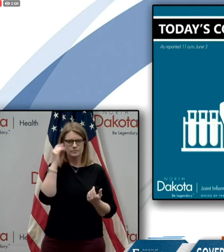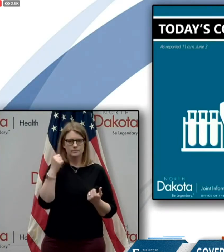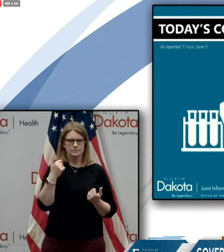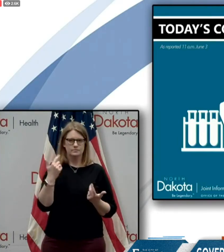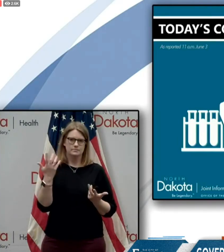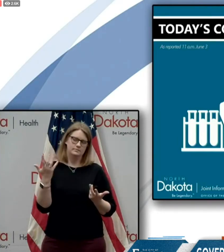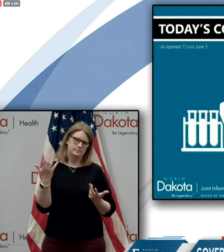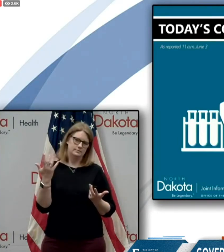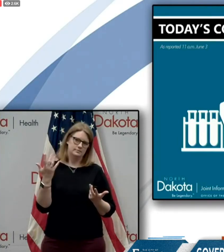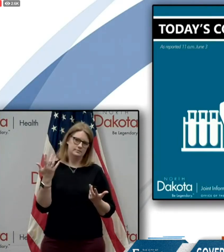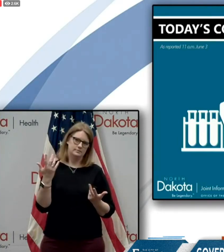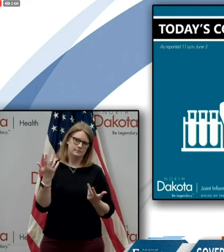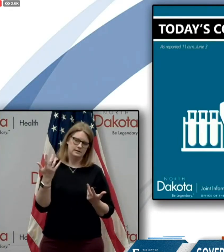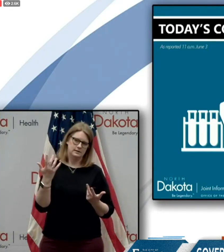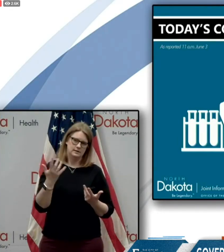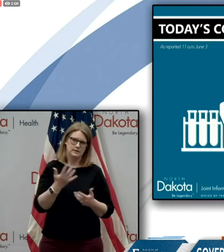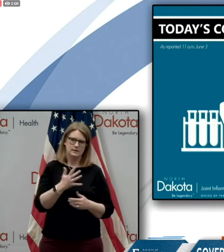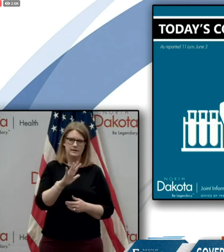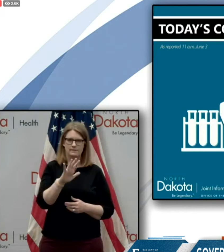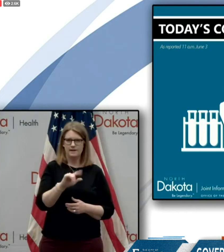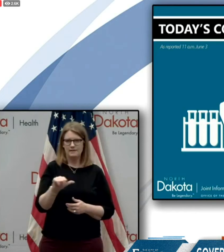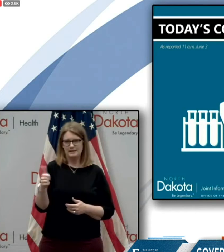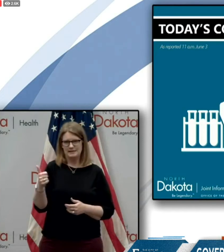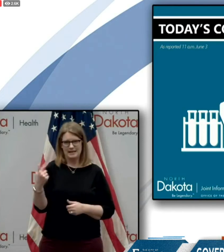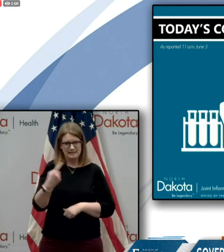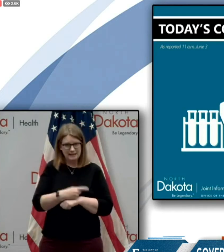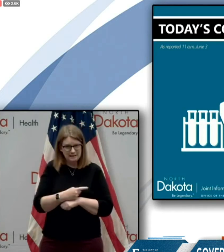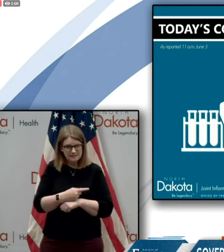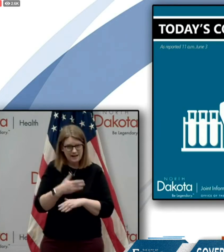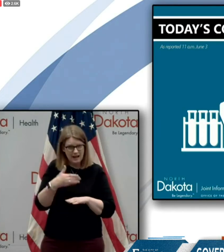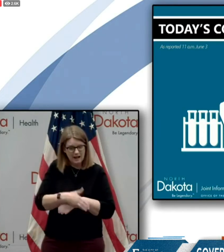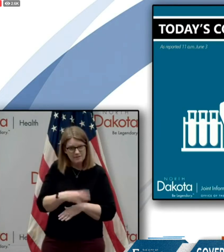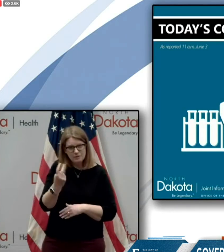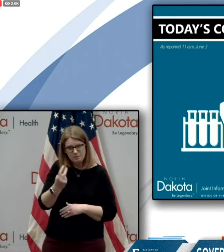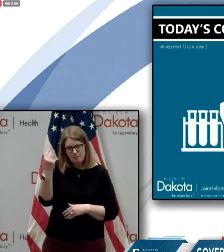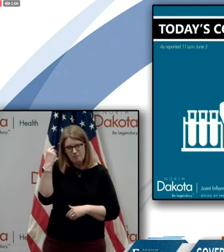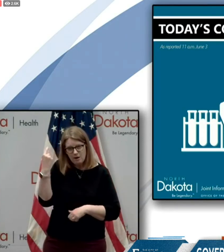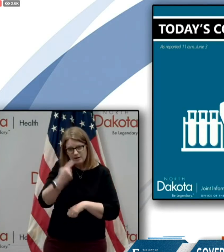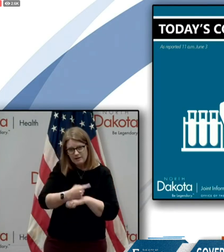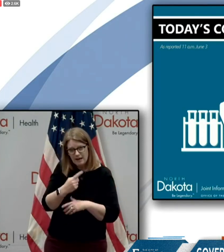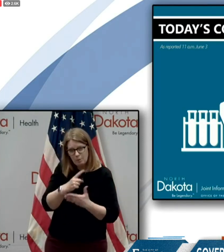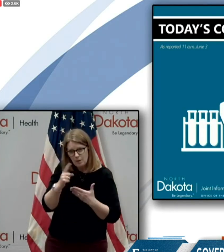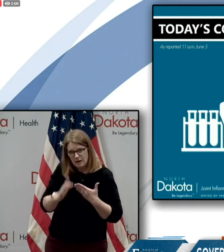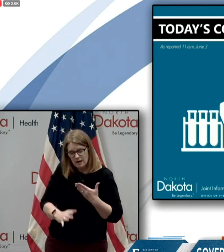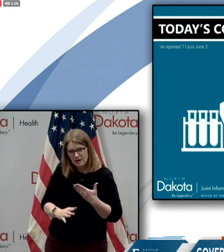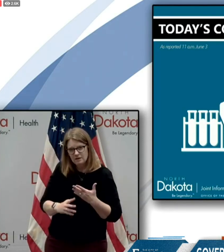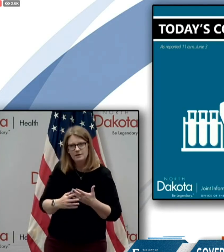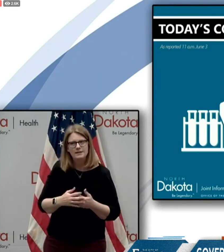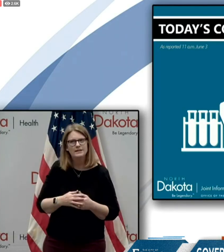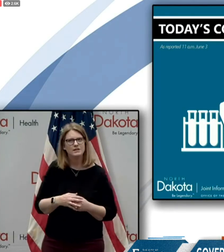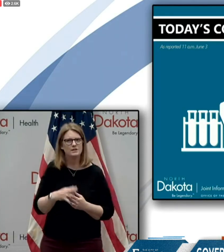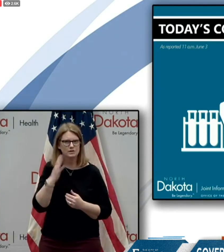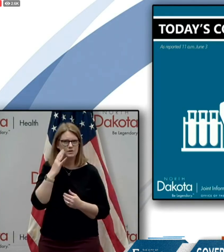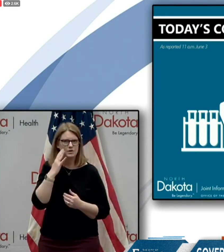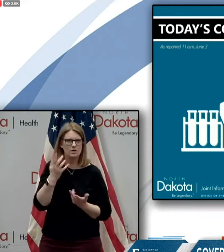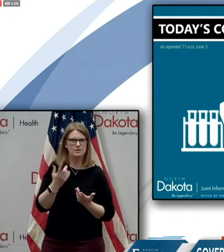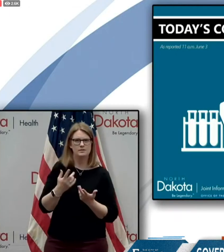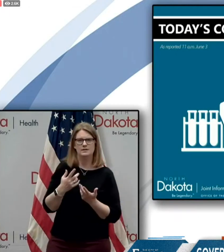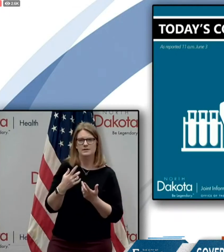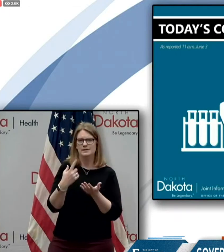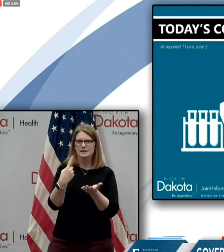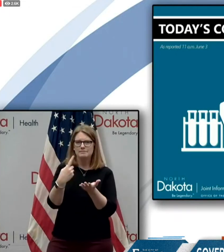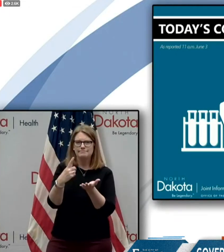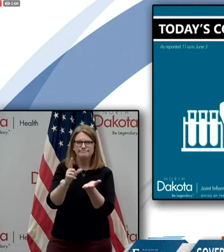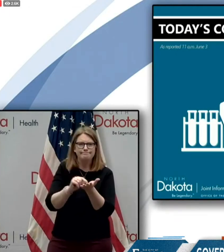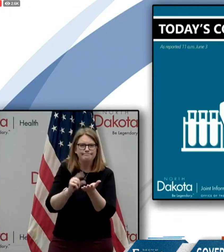5 to 10 days after Memorial Day weekend. There was a lot of concern around the country, a lot of press reports about